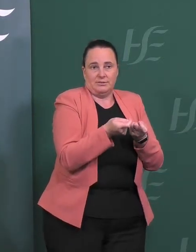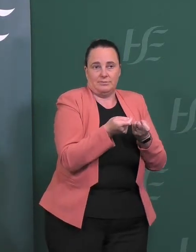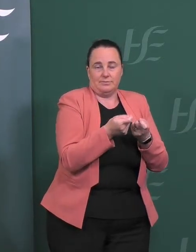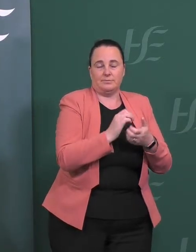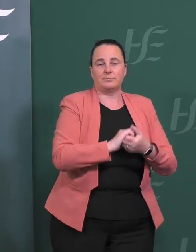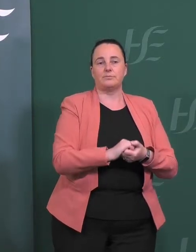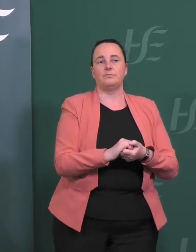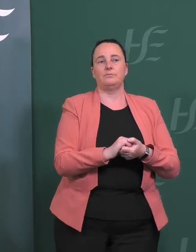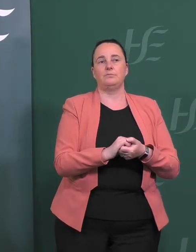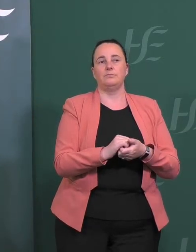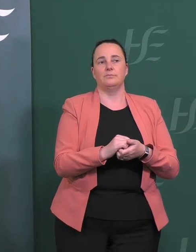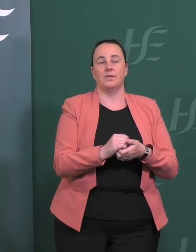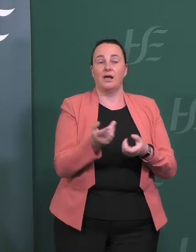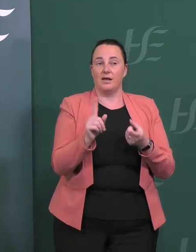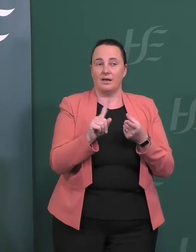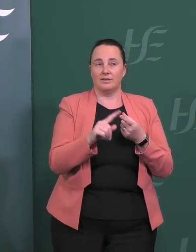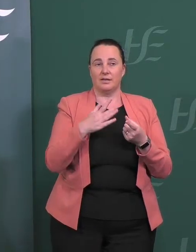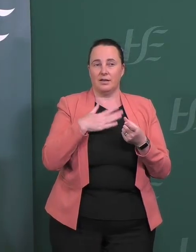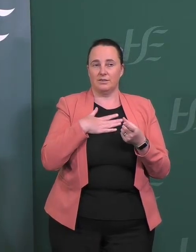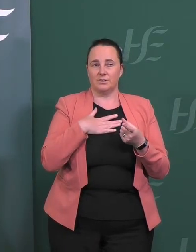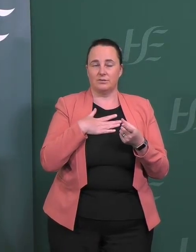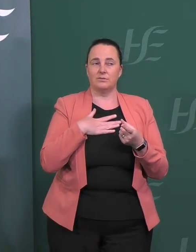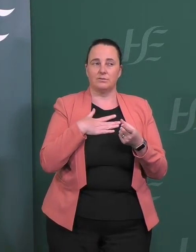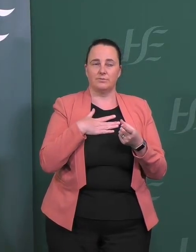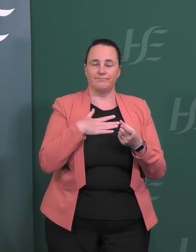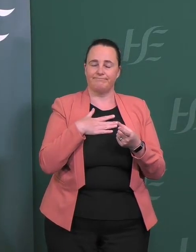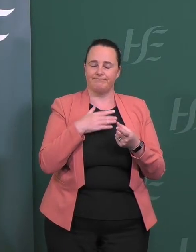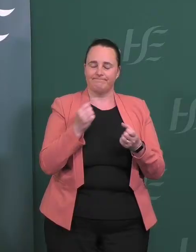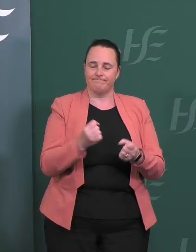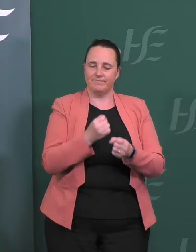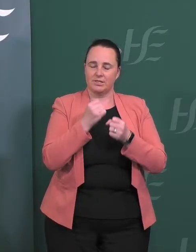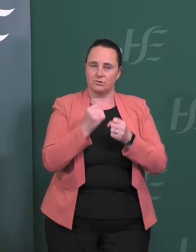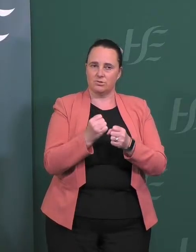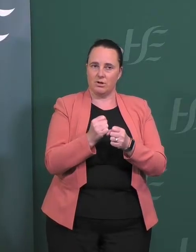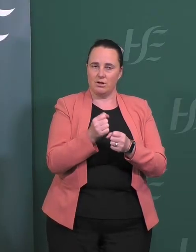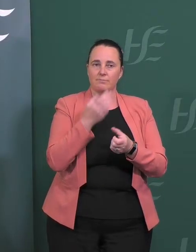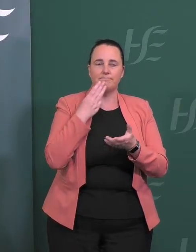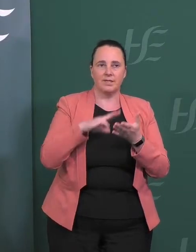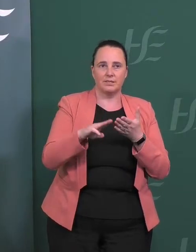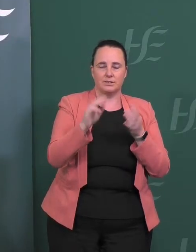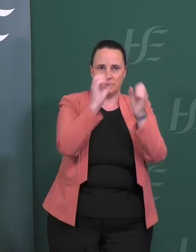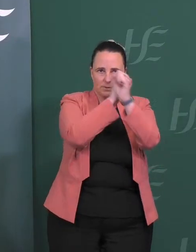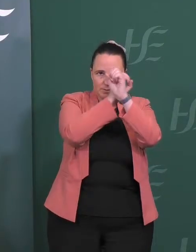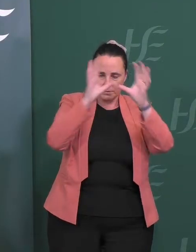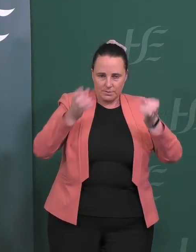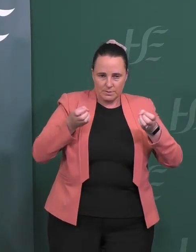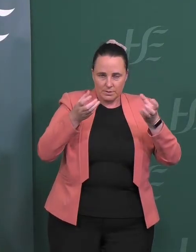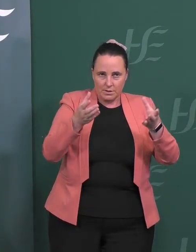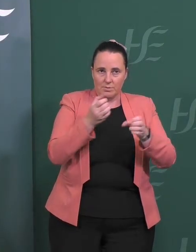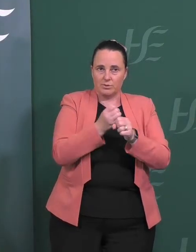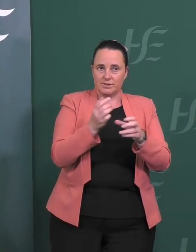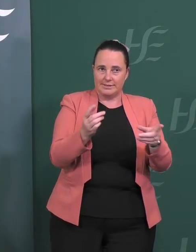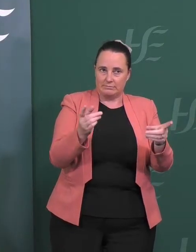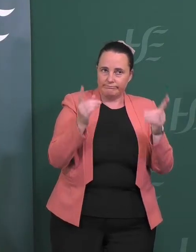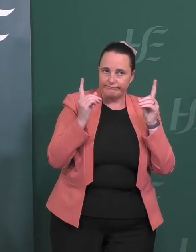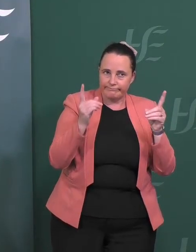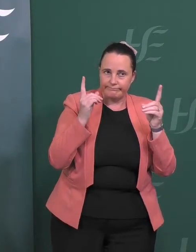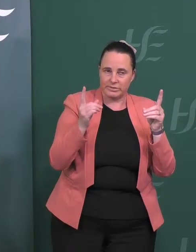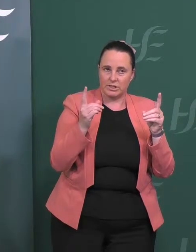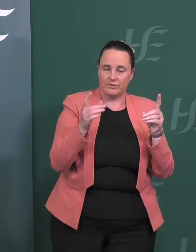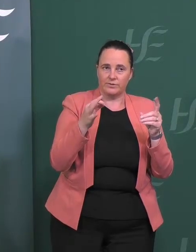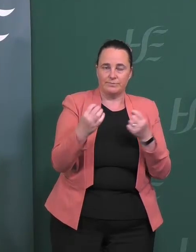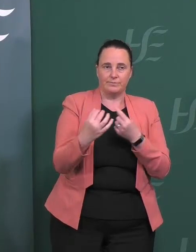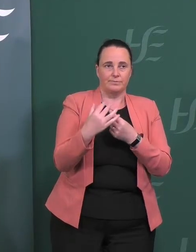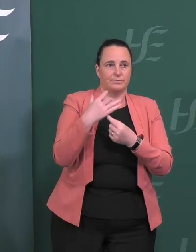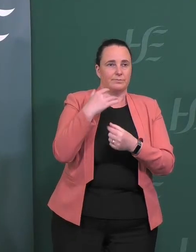I do also want to just send a very clear and strong message so there's no ambiguity about dangers of contracting COVID